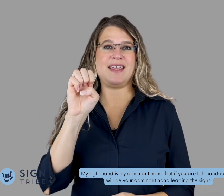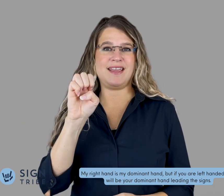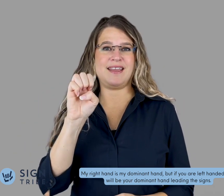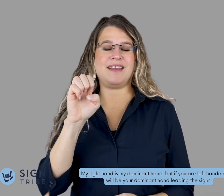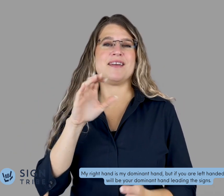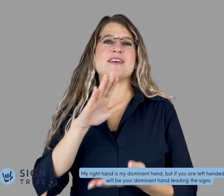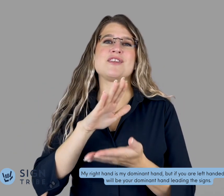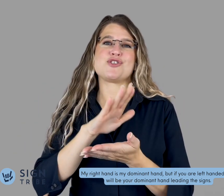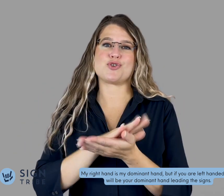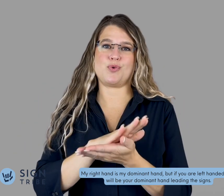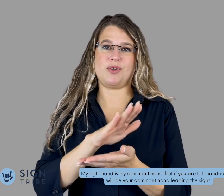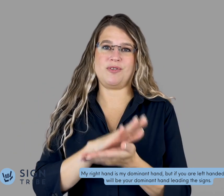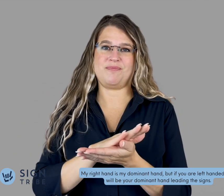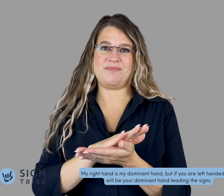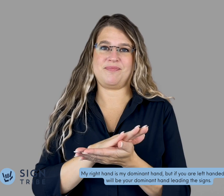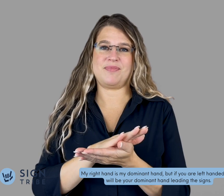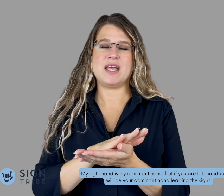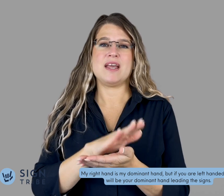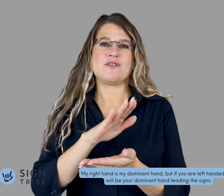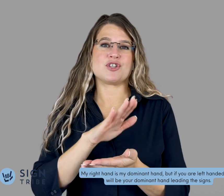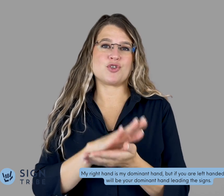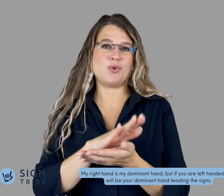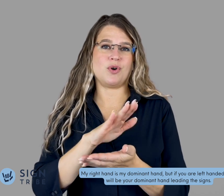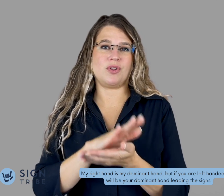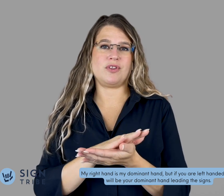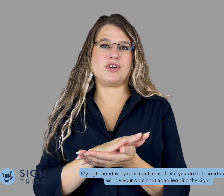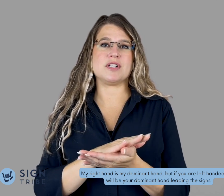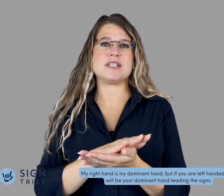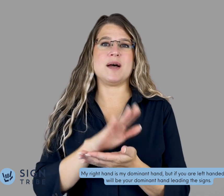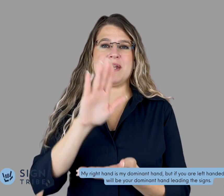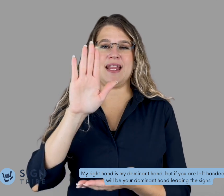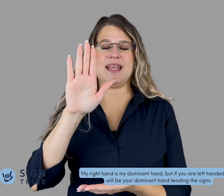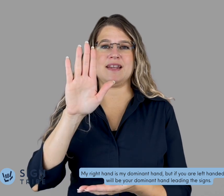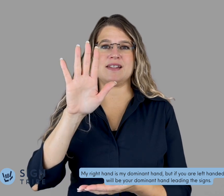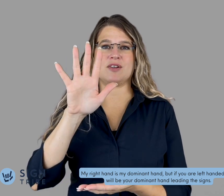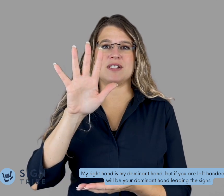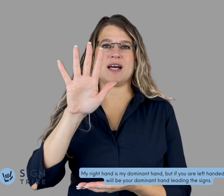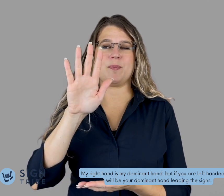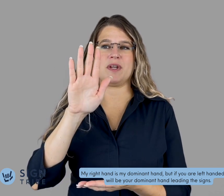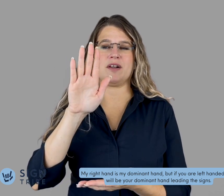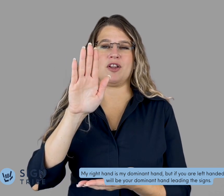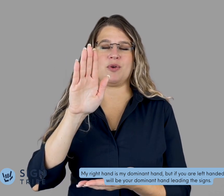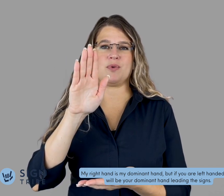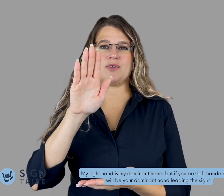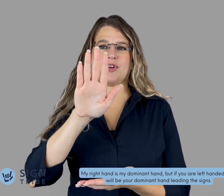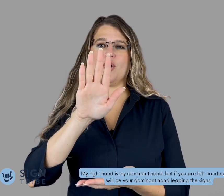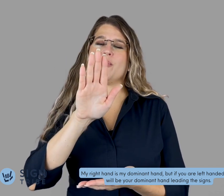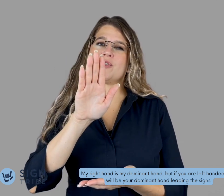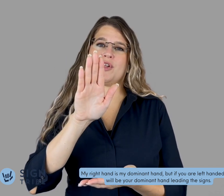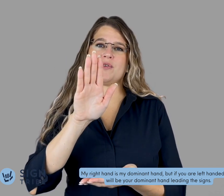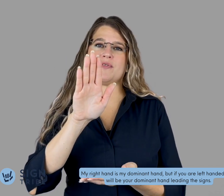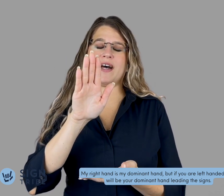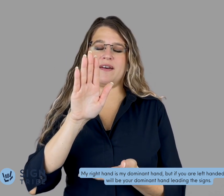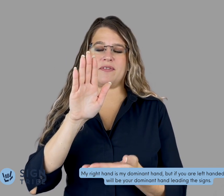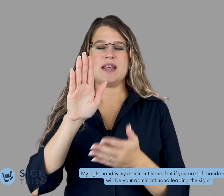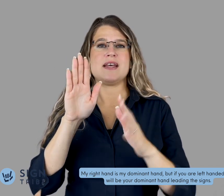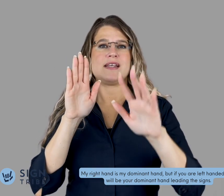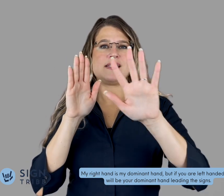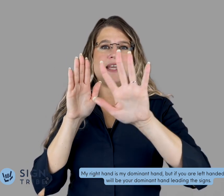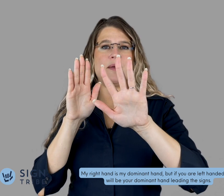P-R-E, school. For school, your dominant hand is on top in a closed or almost closed 5. Same